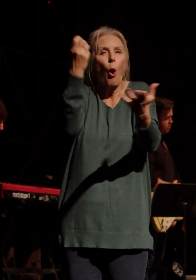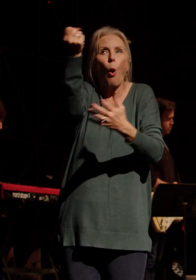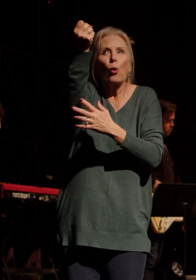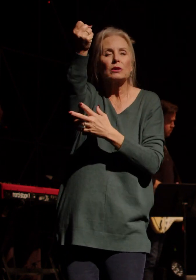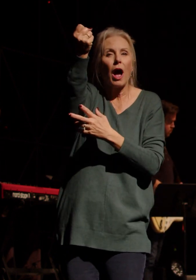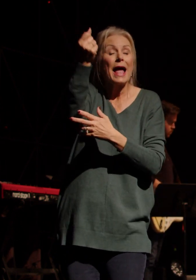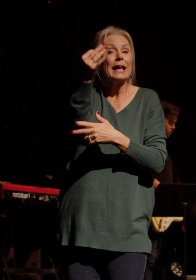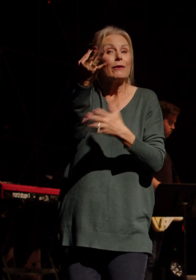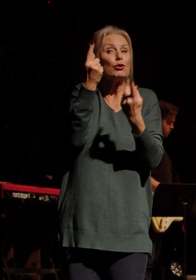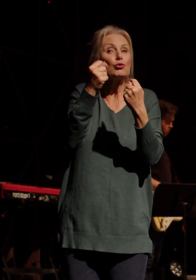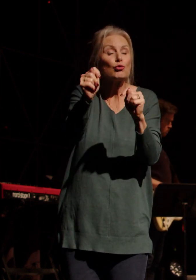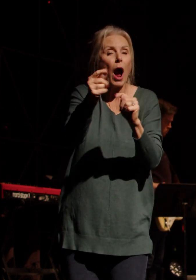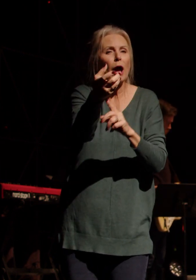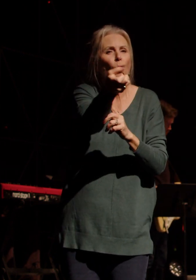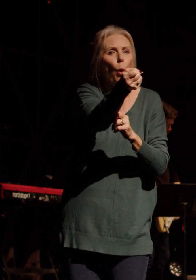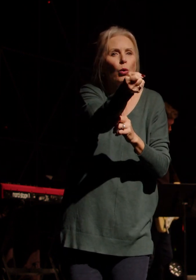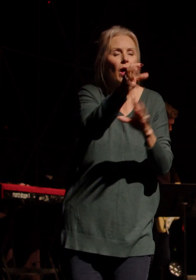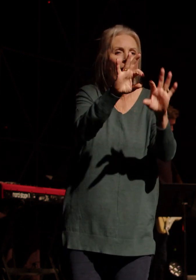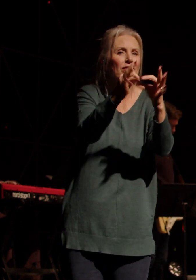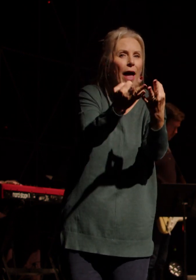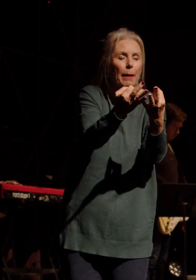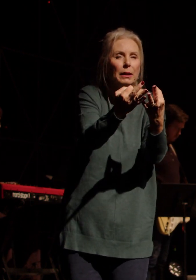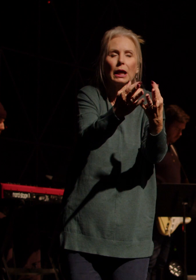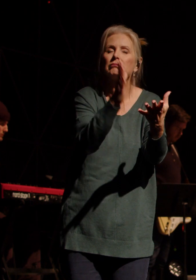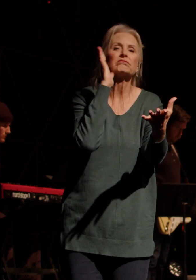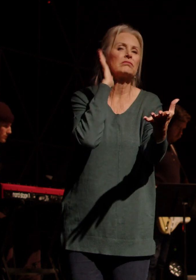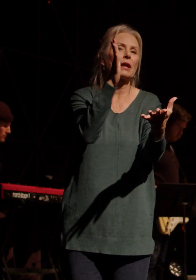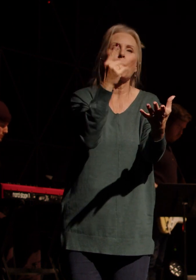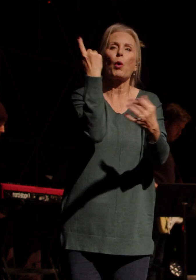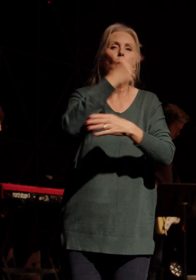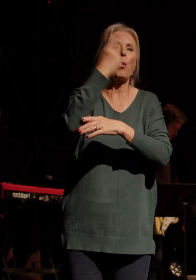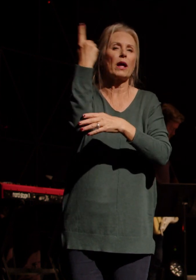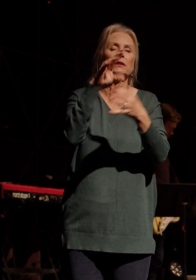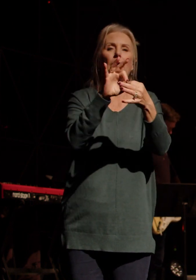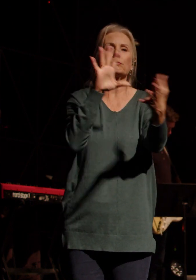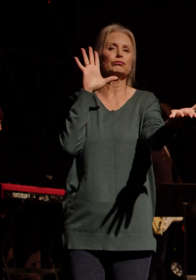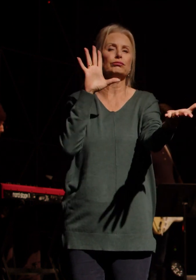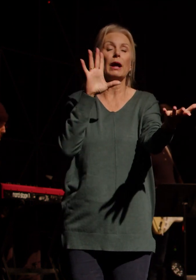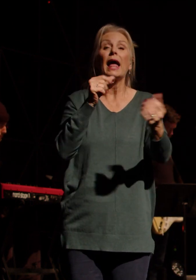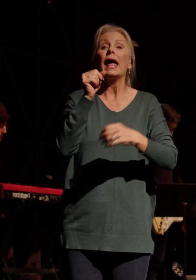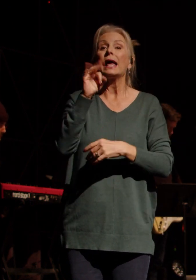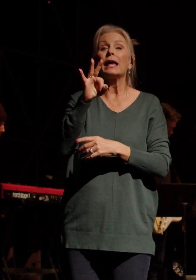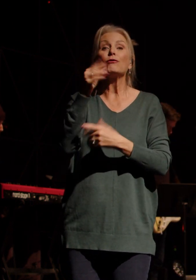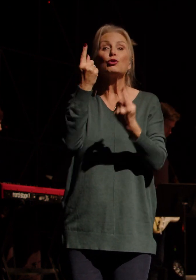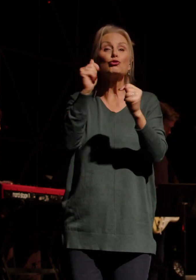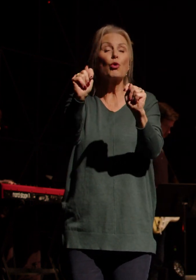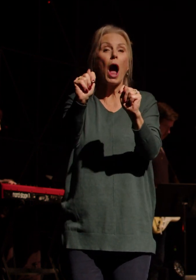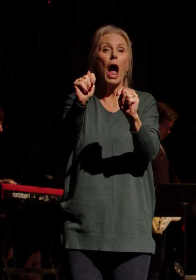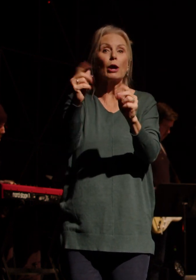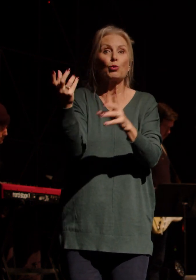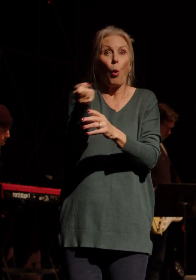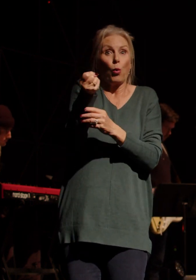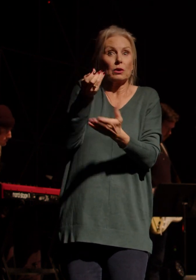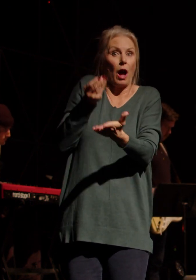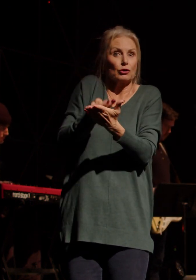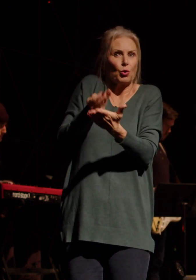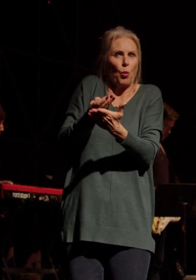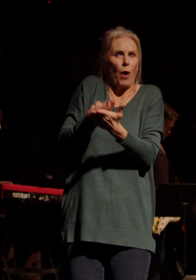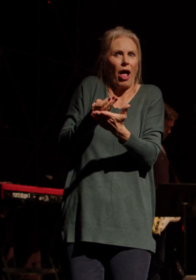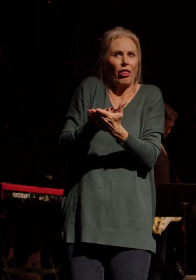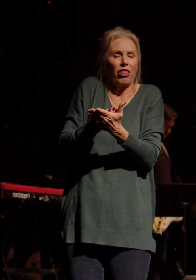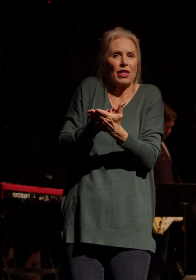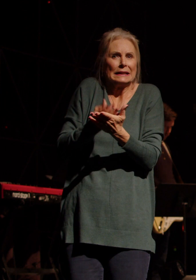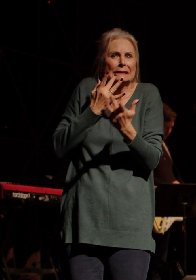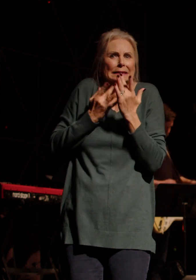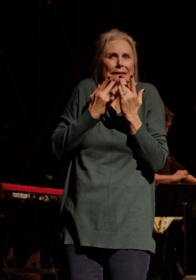you try to hold on to your families, they will one day be gone. If you try to hold on to wealth, it one day will be gone. If you